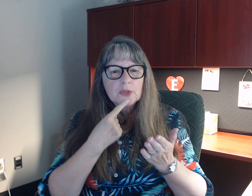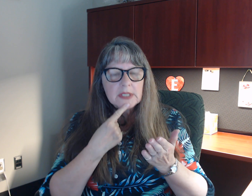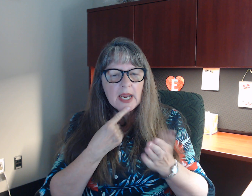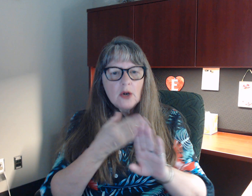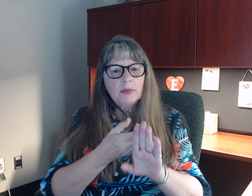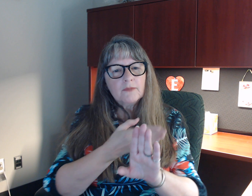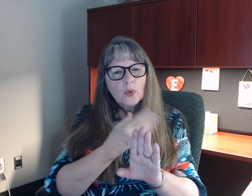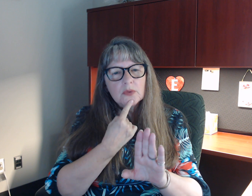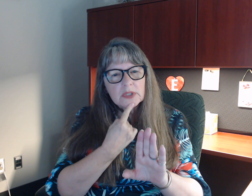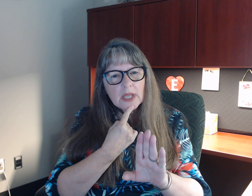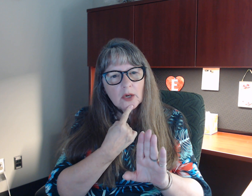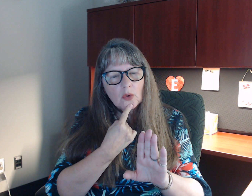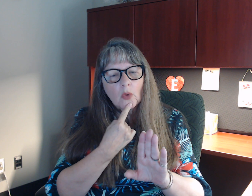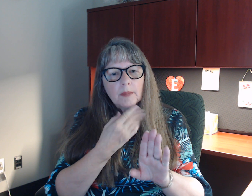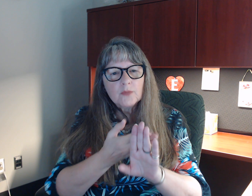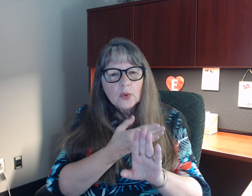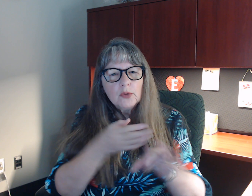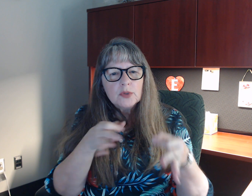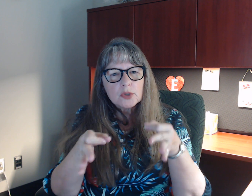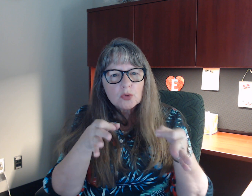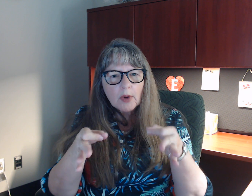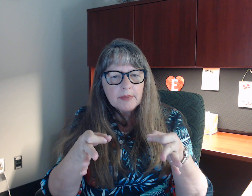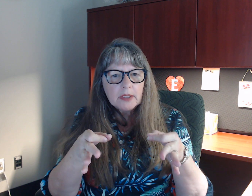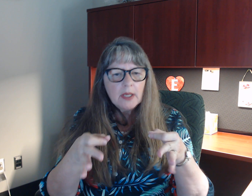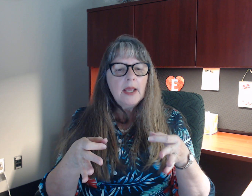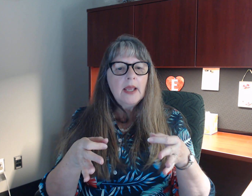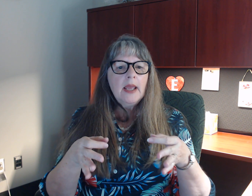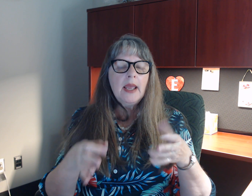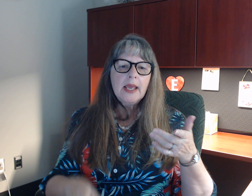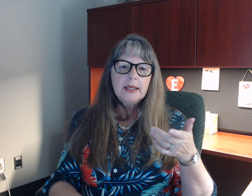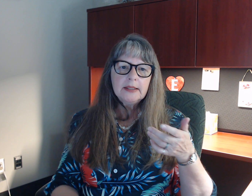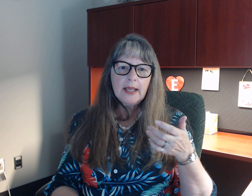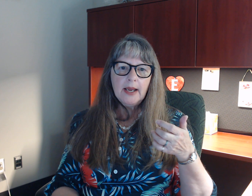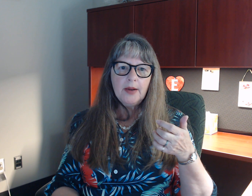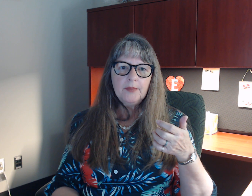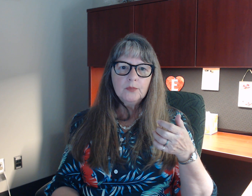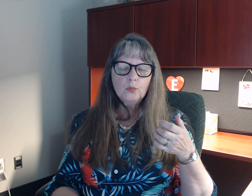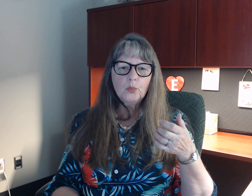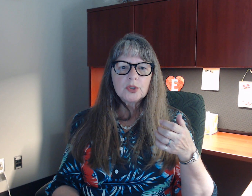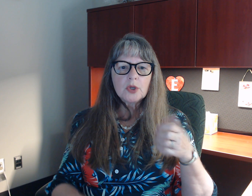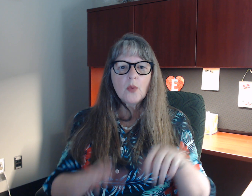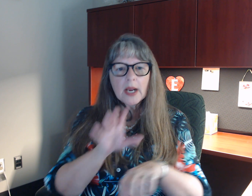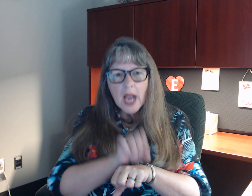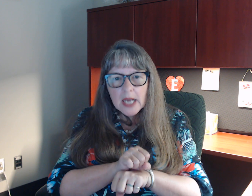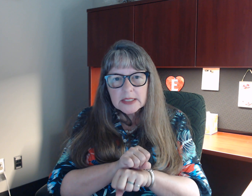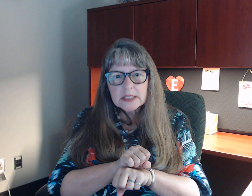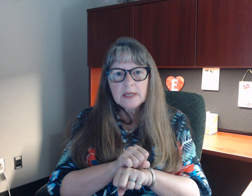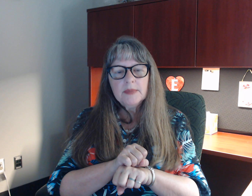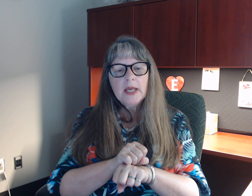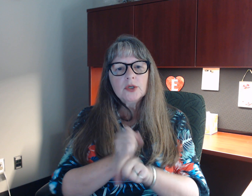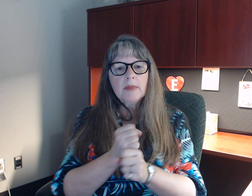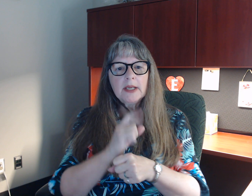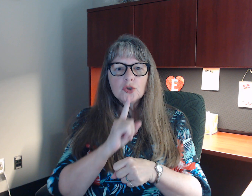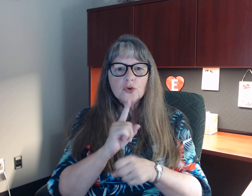saying or before you say it or before you describe it. And we're so accustomed to making sure there's